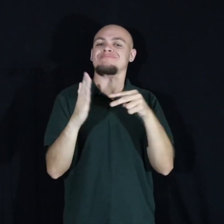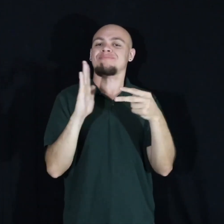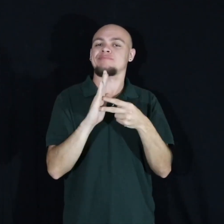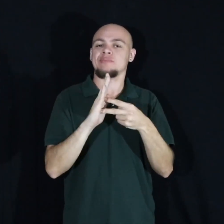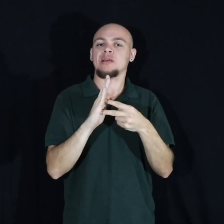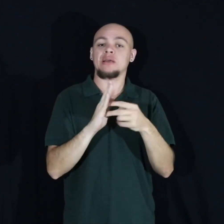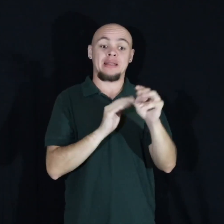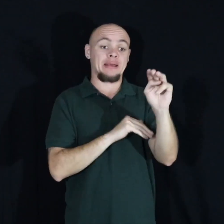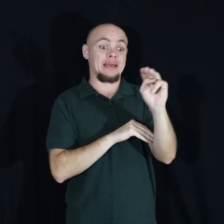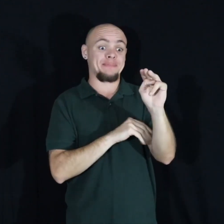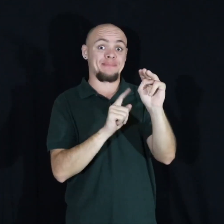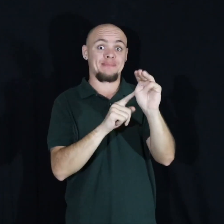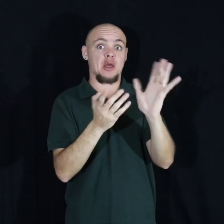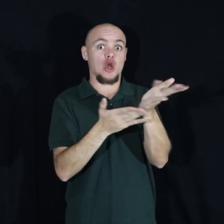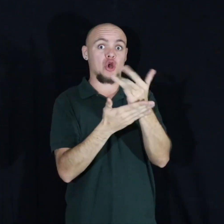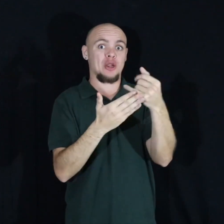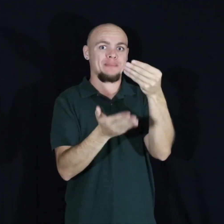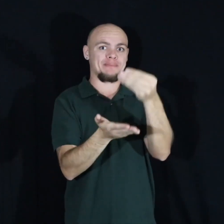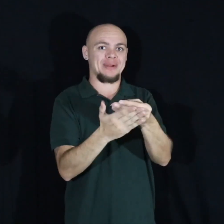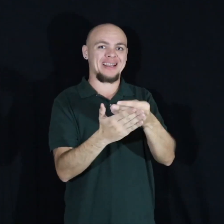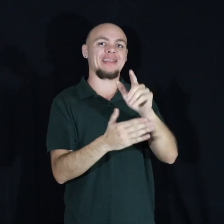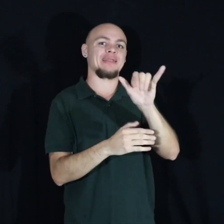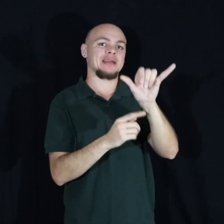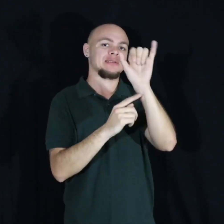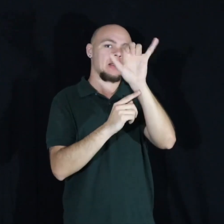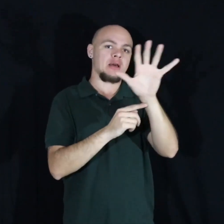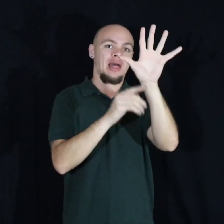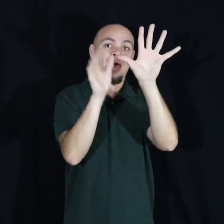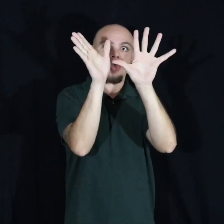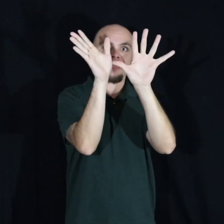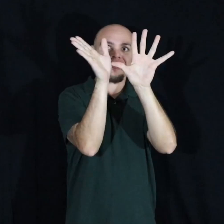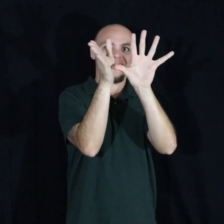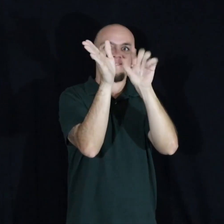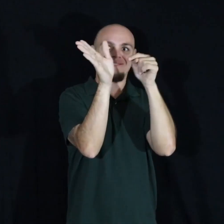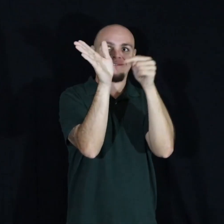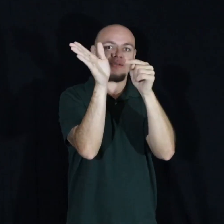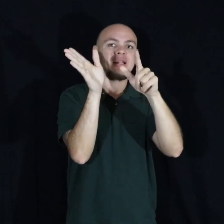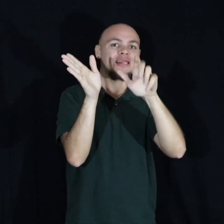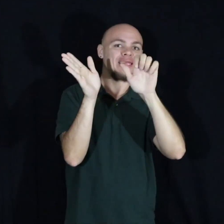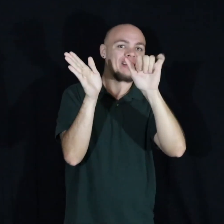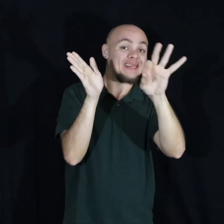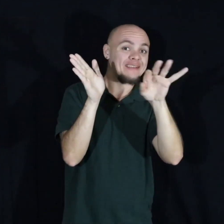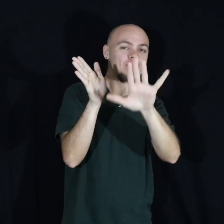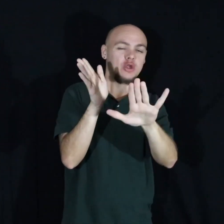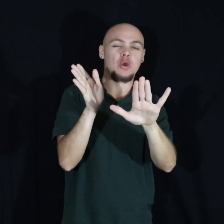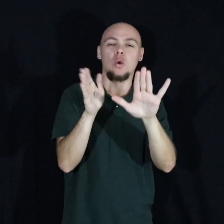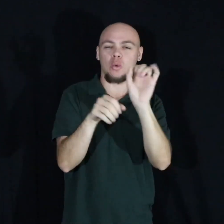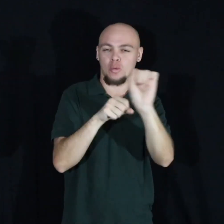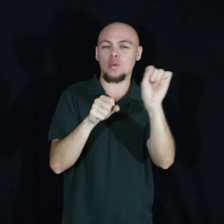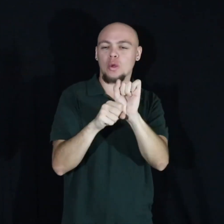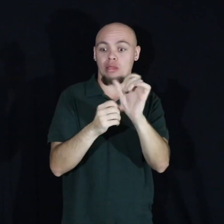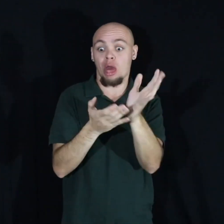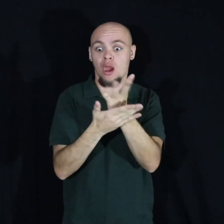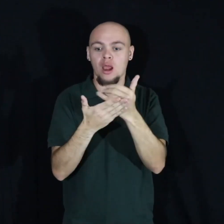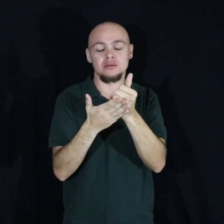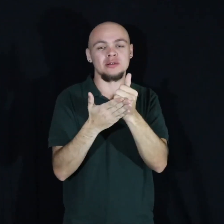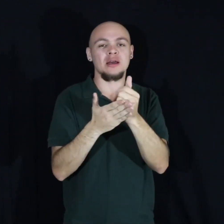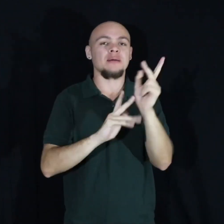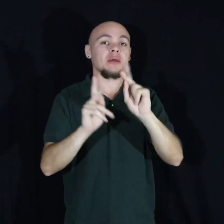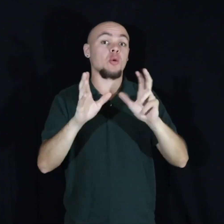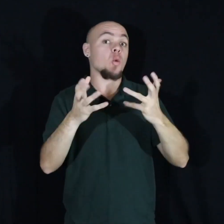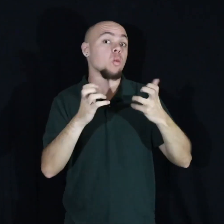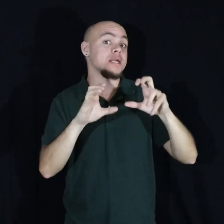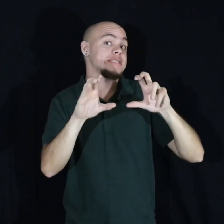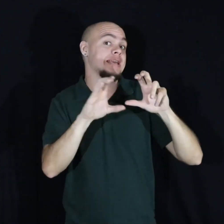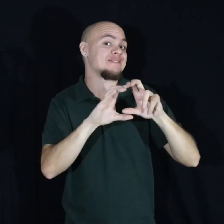make M, money. Those are the leaves, the fruit of your labor. Many people want to invest in you, but they